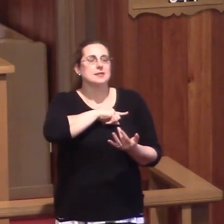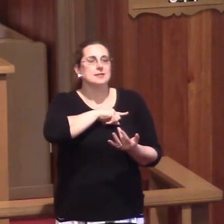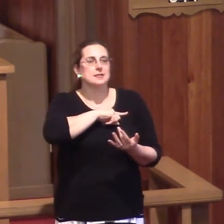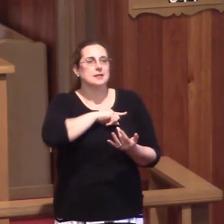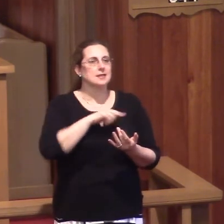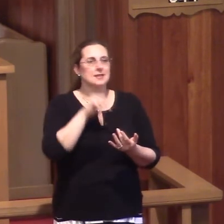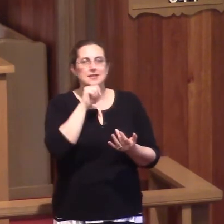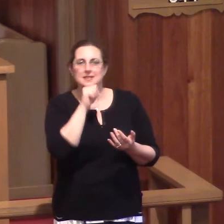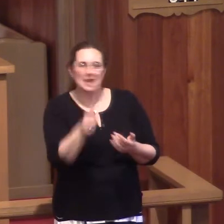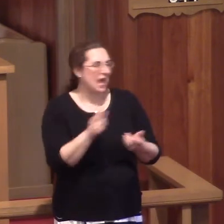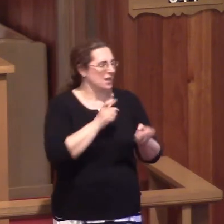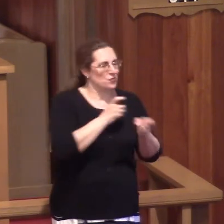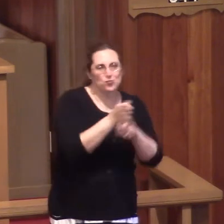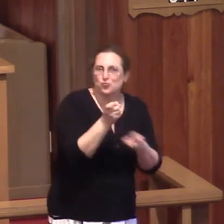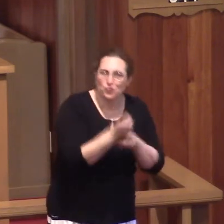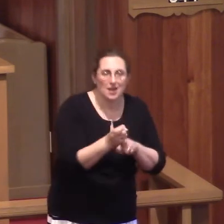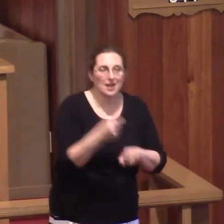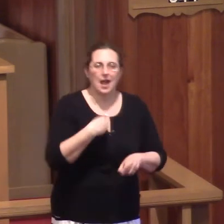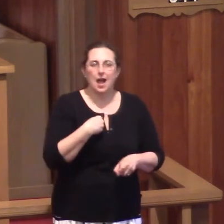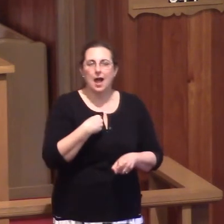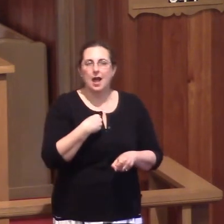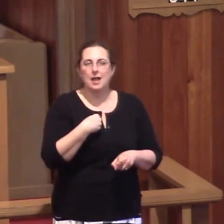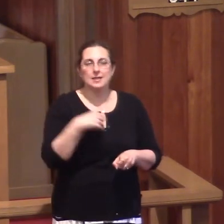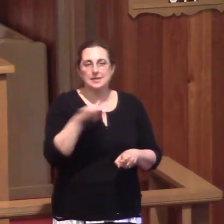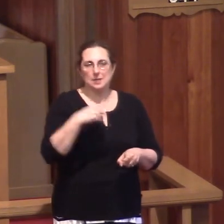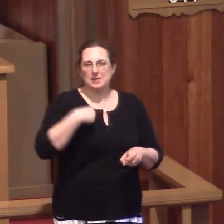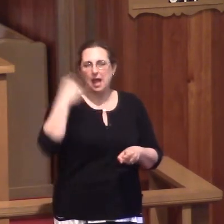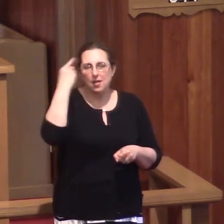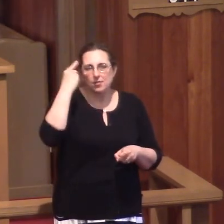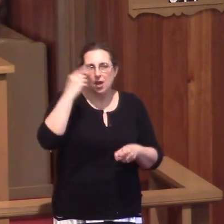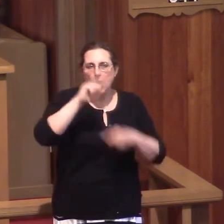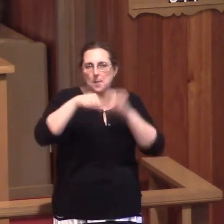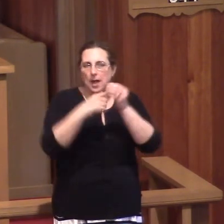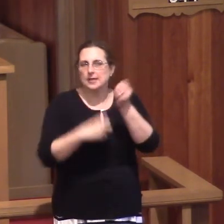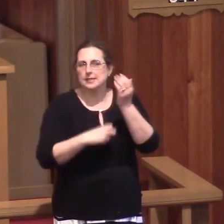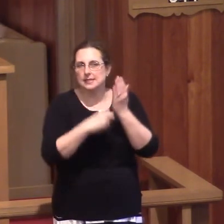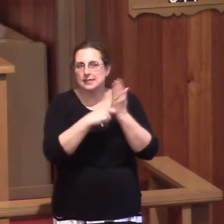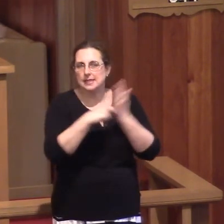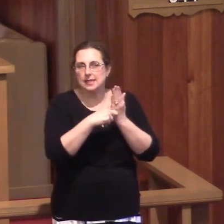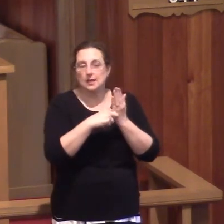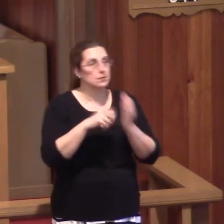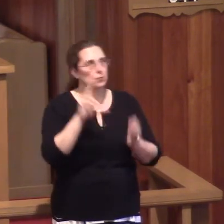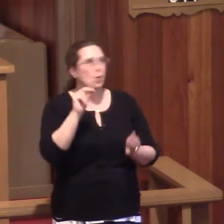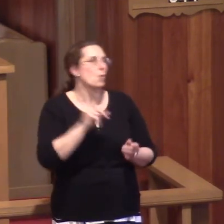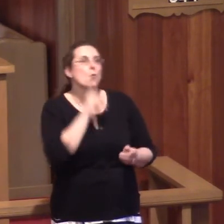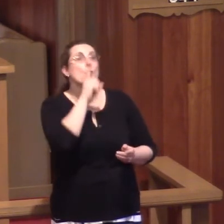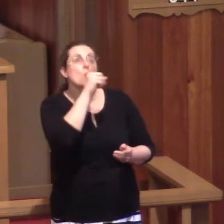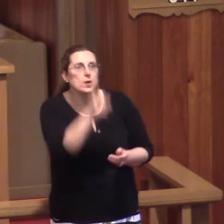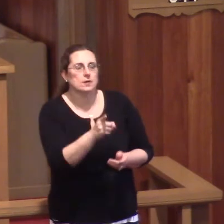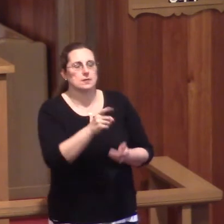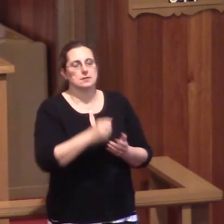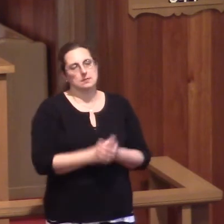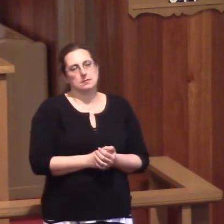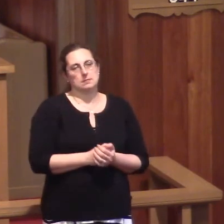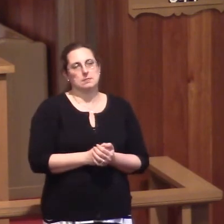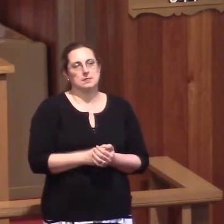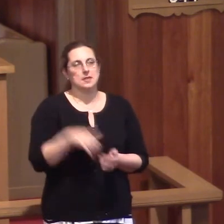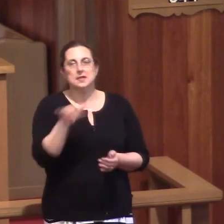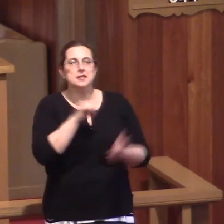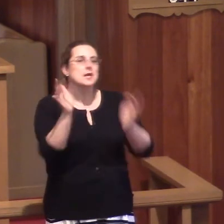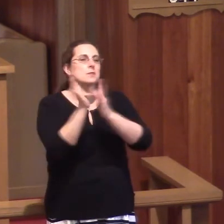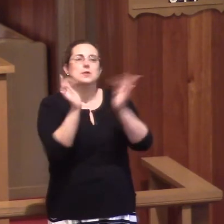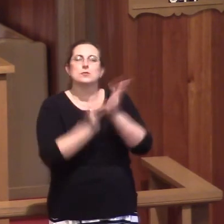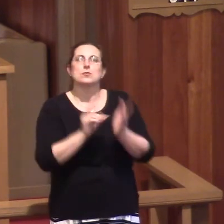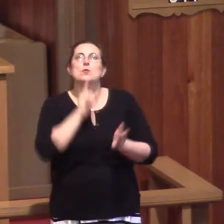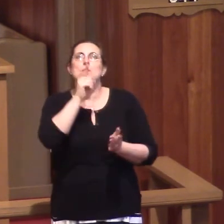not some scam As I assume The astros To get's word It's the real thing. Just as Jesus